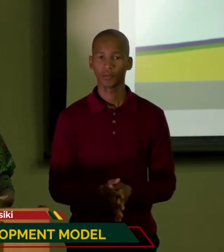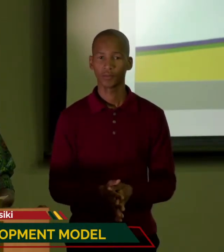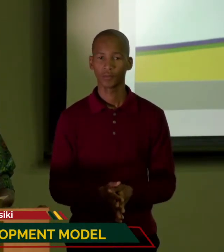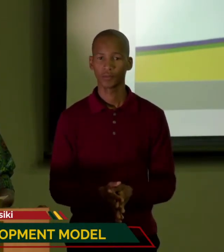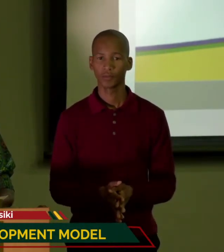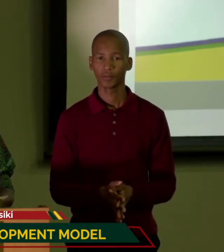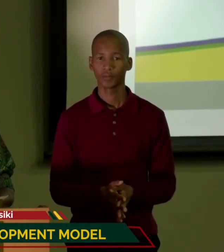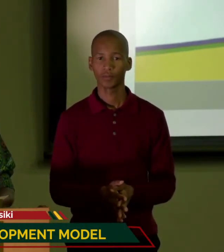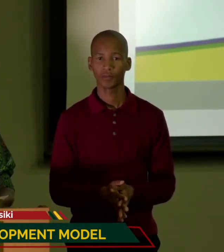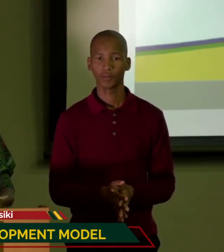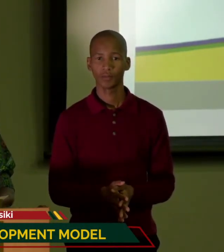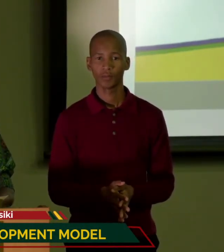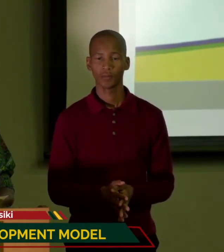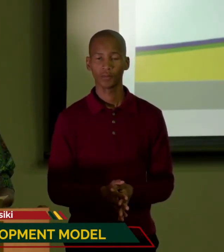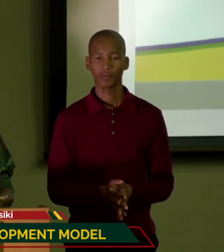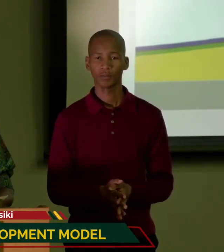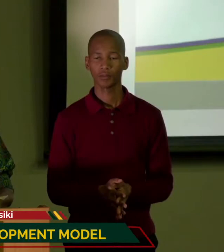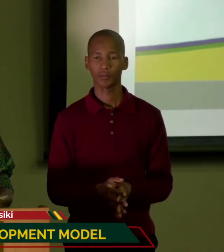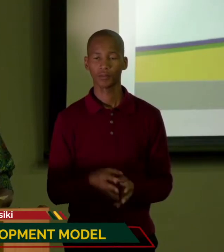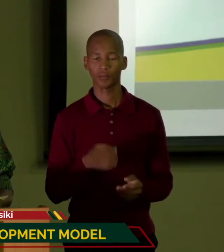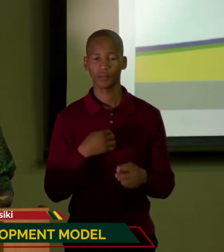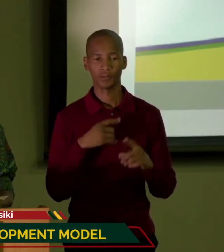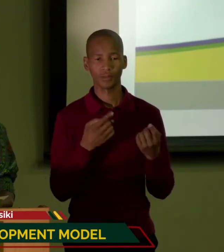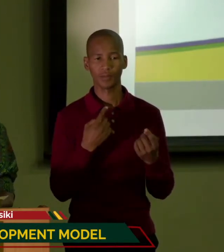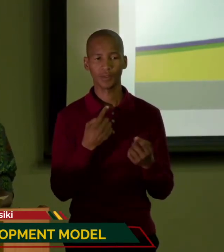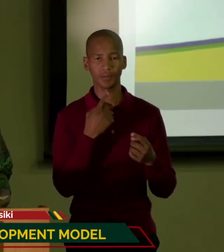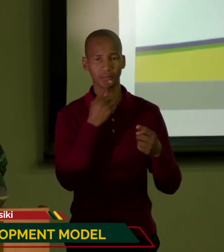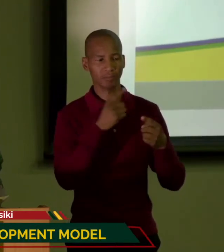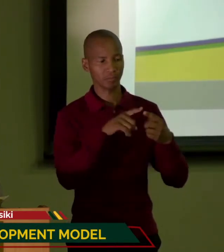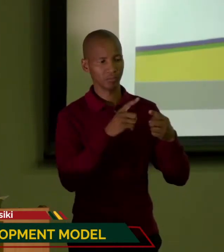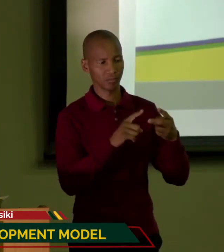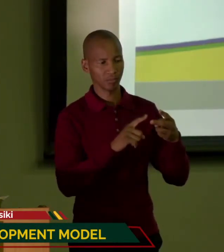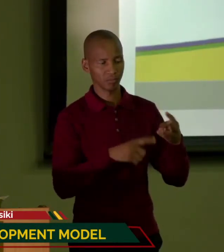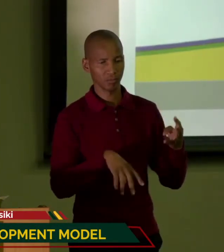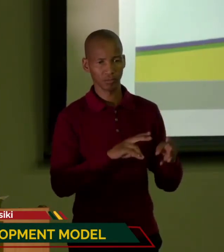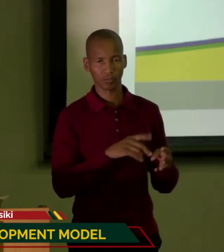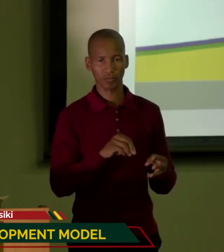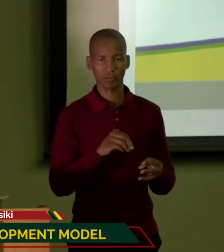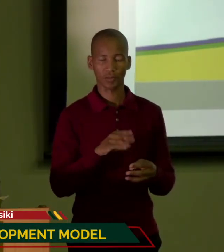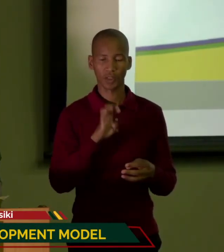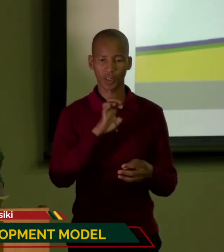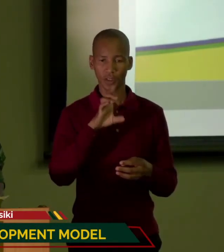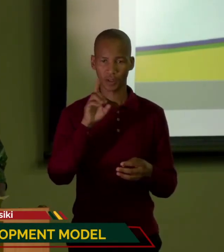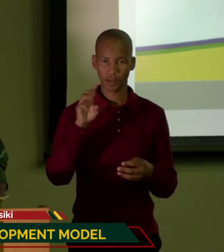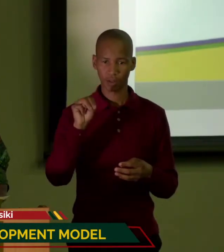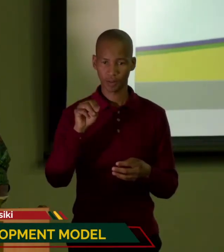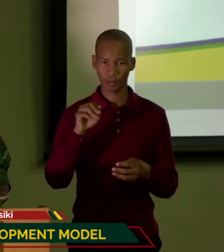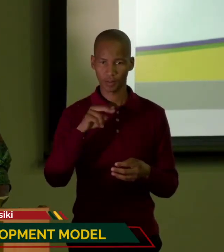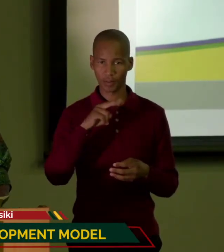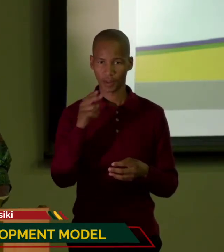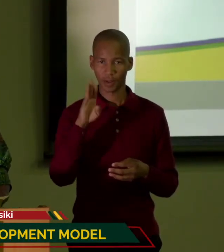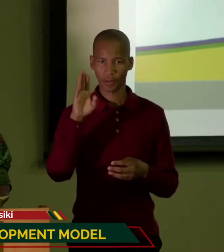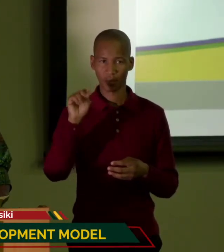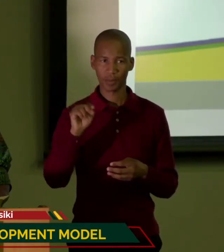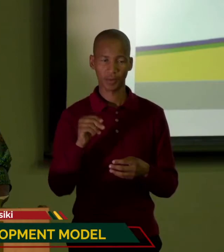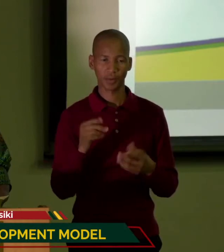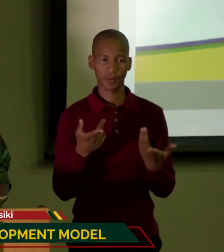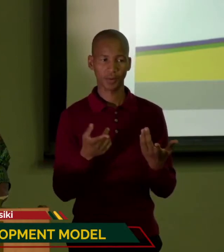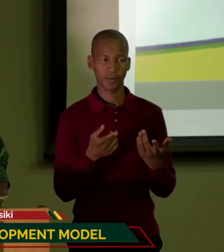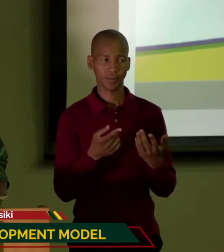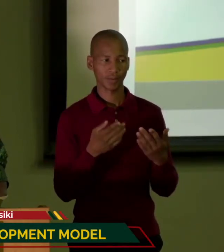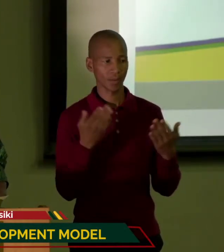andizude ke ndibe ndiyazibiza zonke but i-DDM Hub iphelile deputy